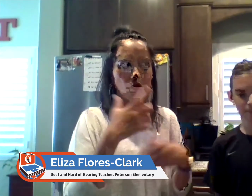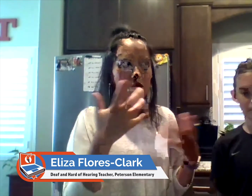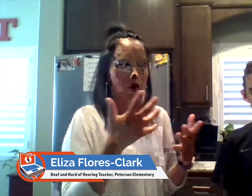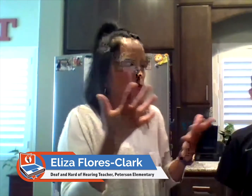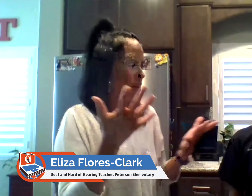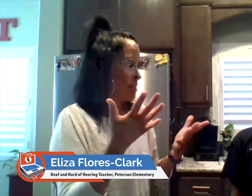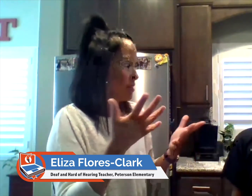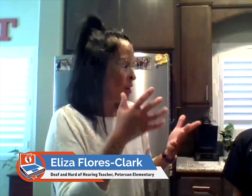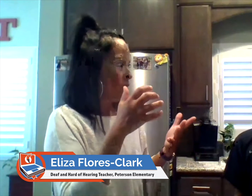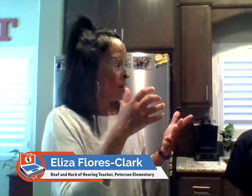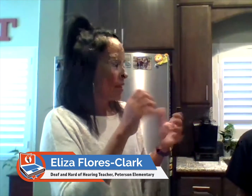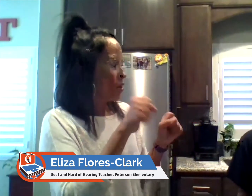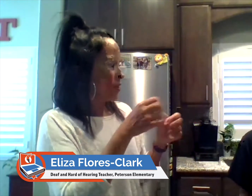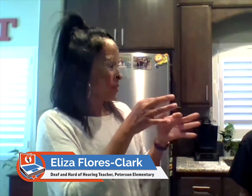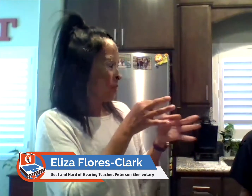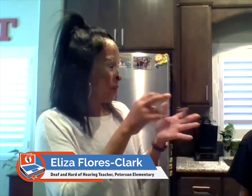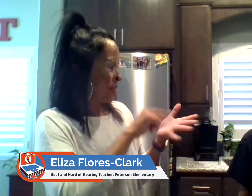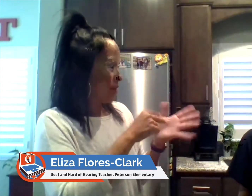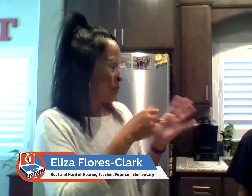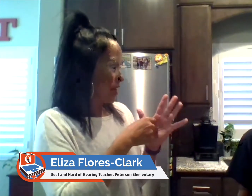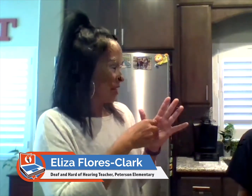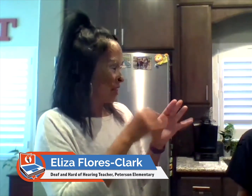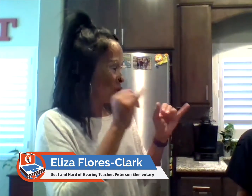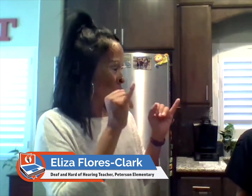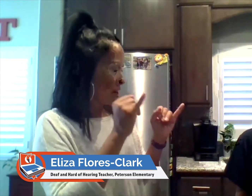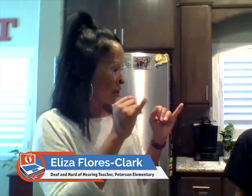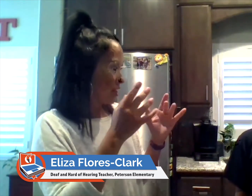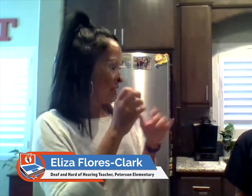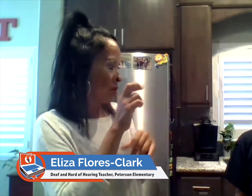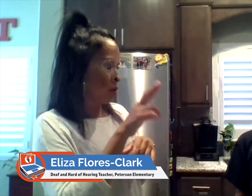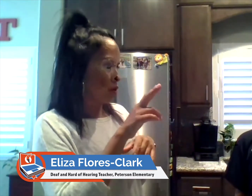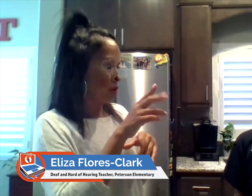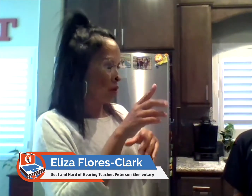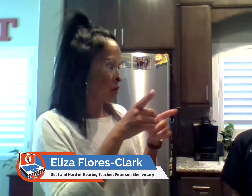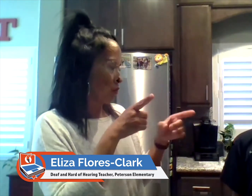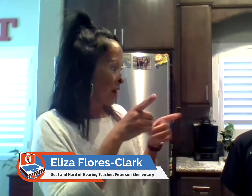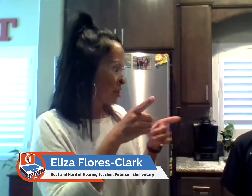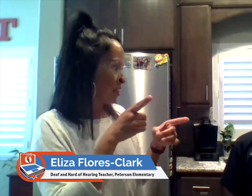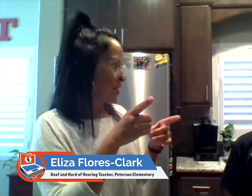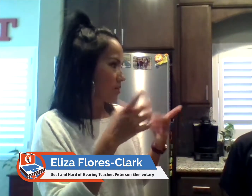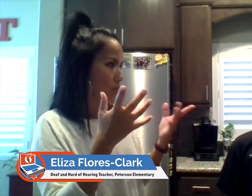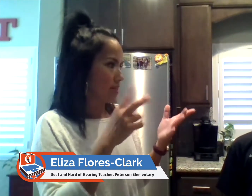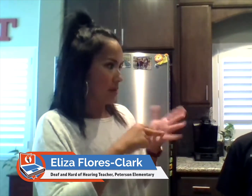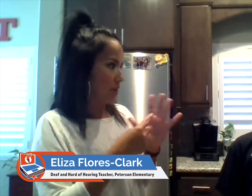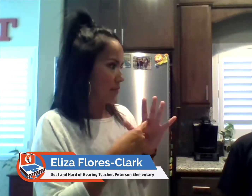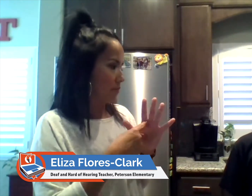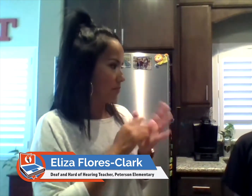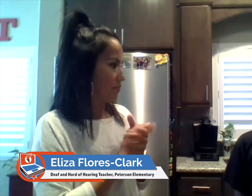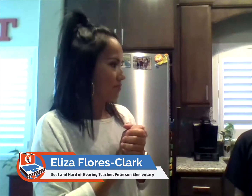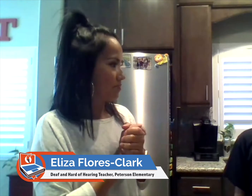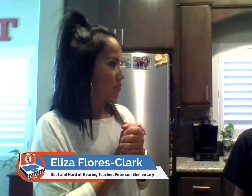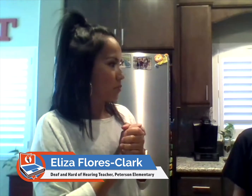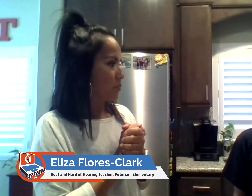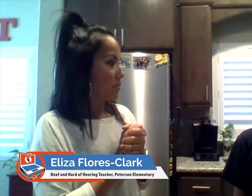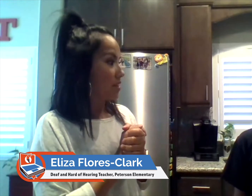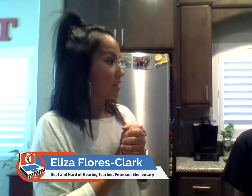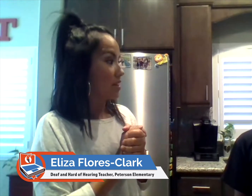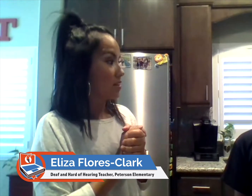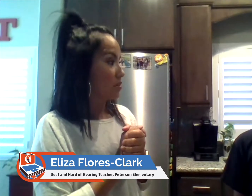what? Can you explain what that means? Instructions or directions, what does that mean? It's basically telling you what to do